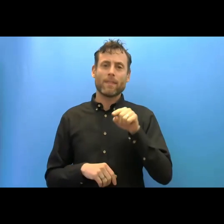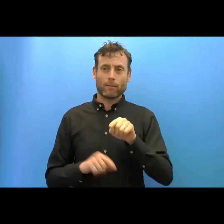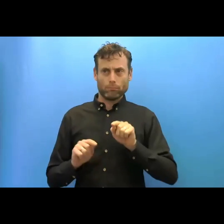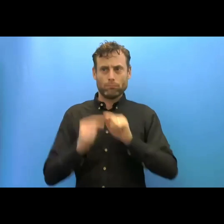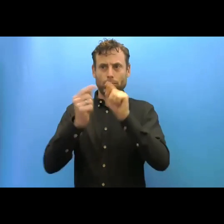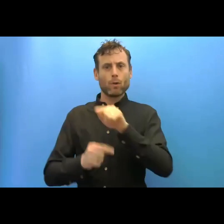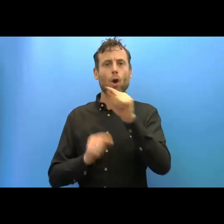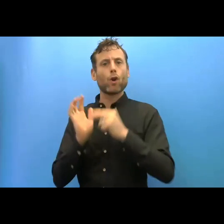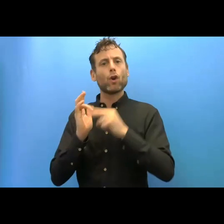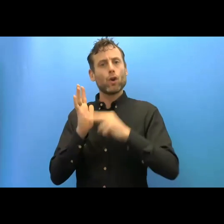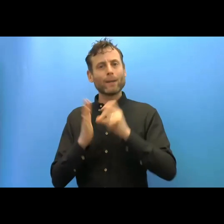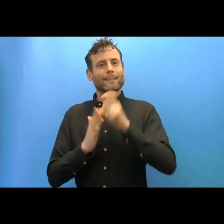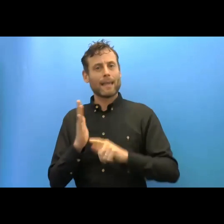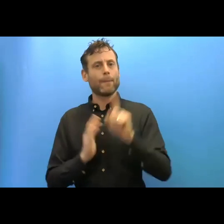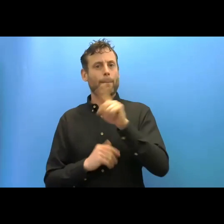The room,